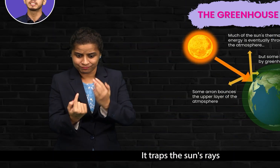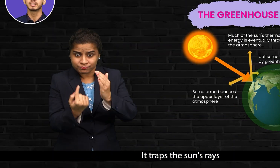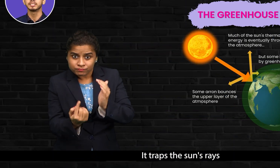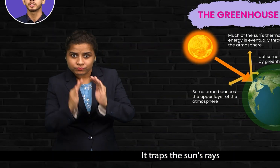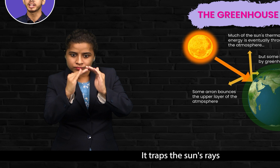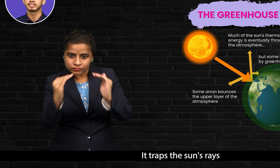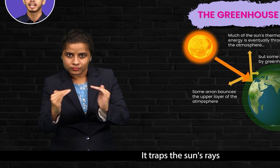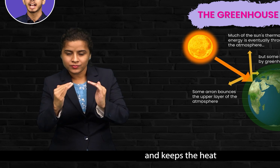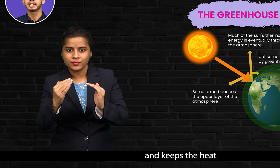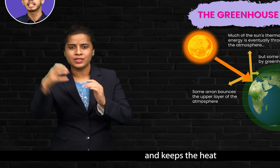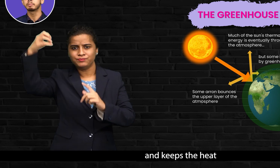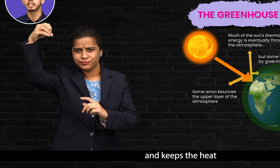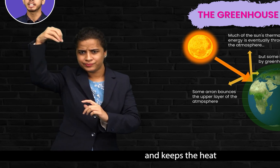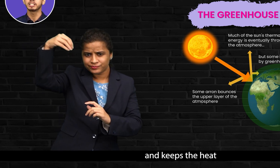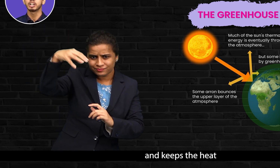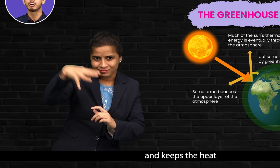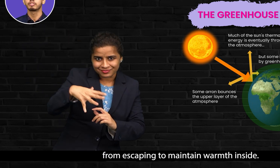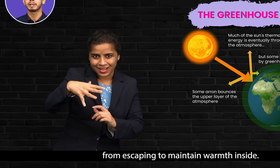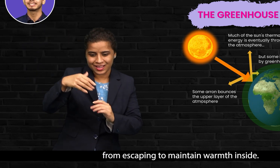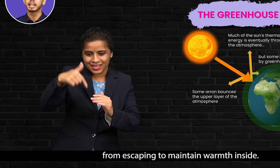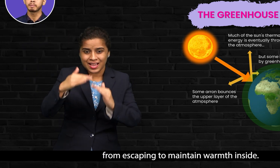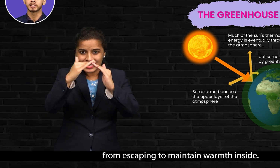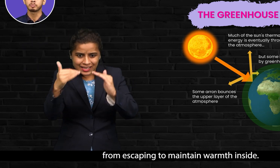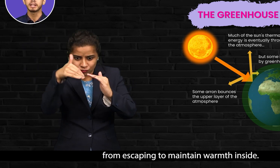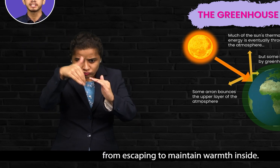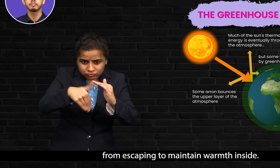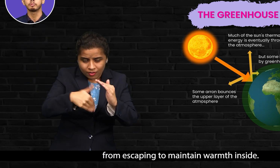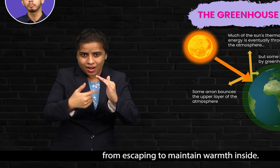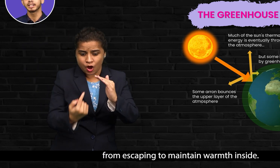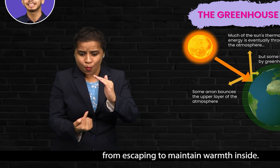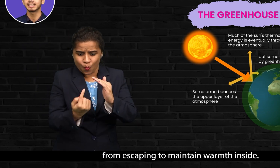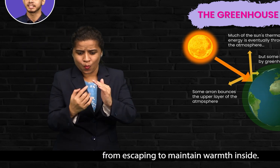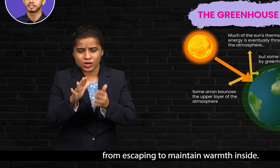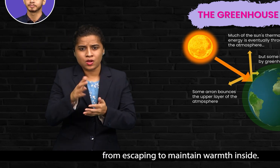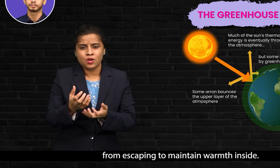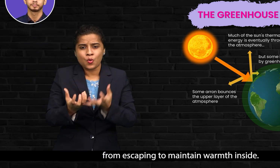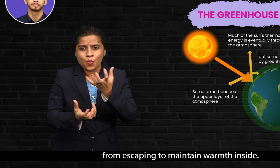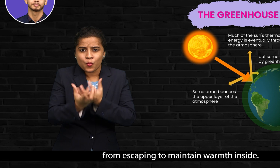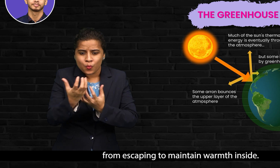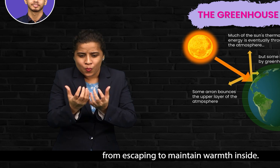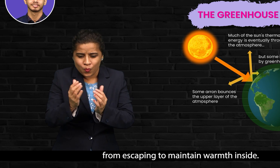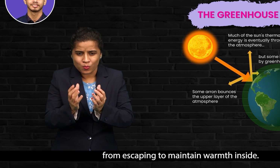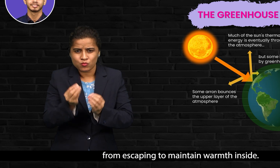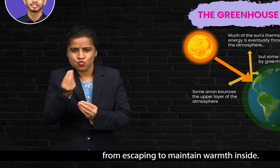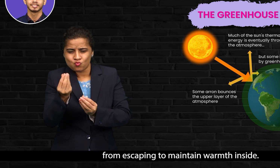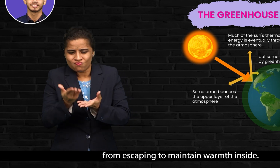traps the sun's rays and keeps the heat from escaping to maintain warmth inside.